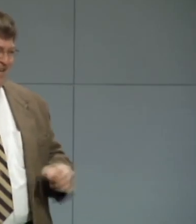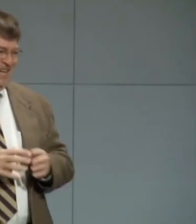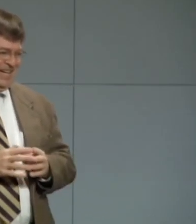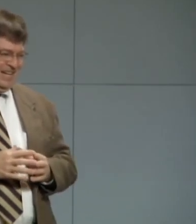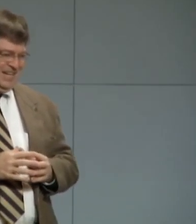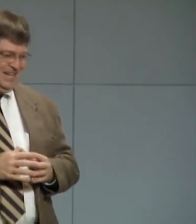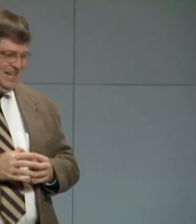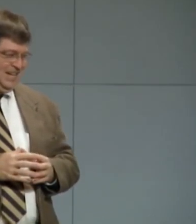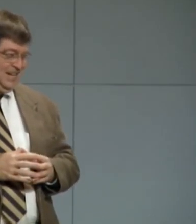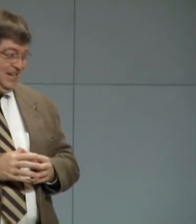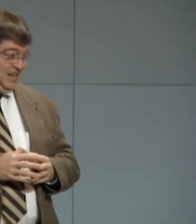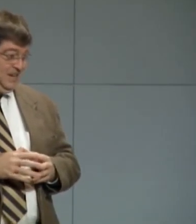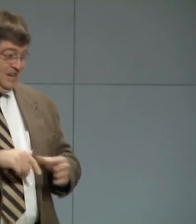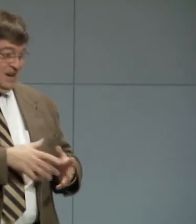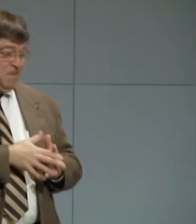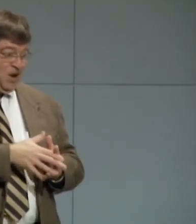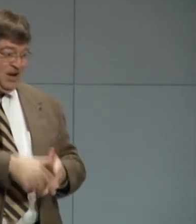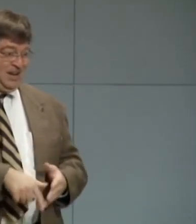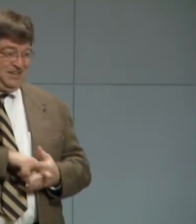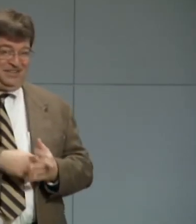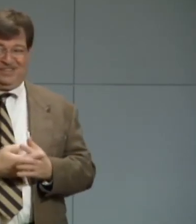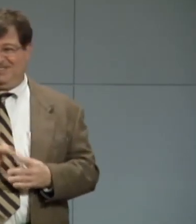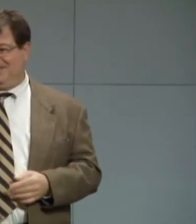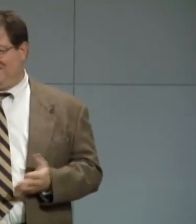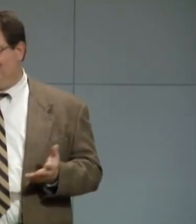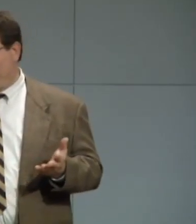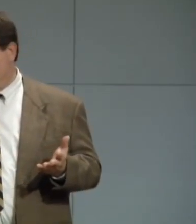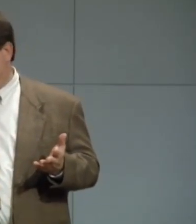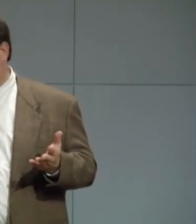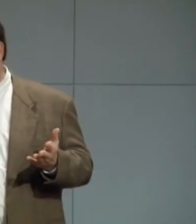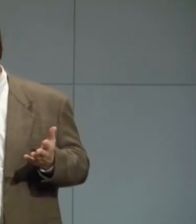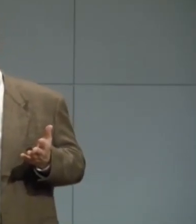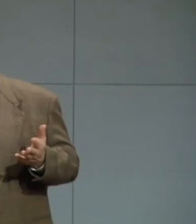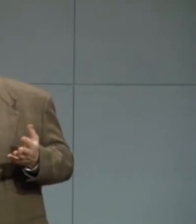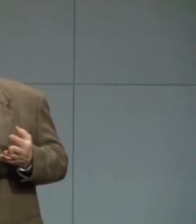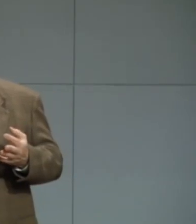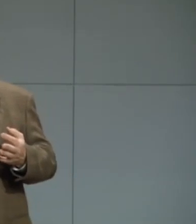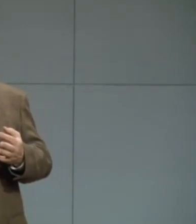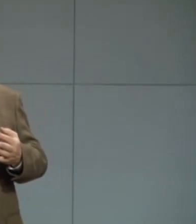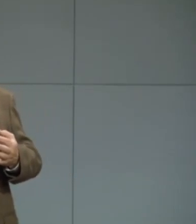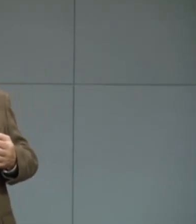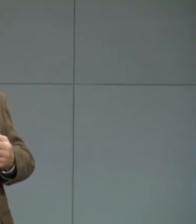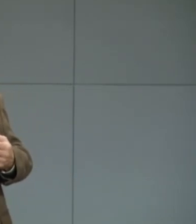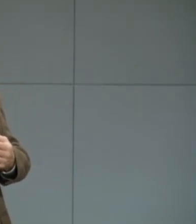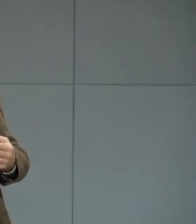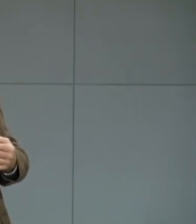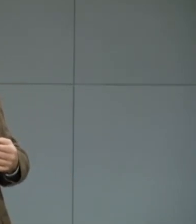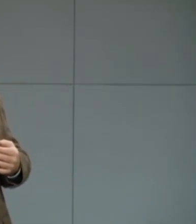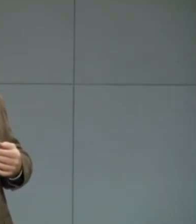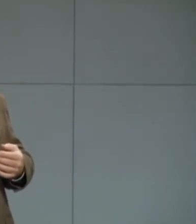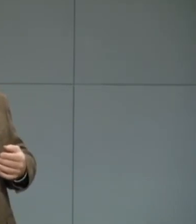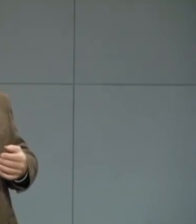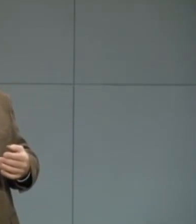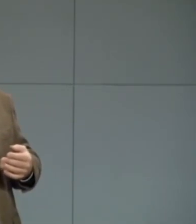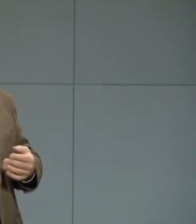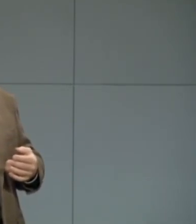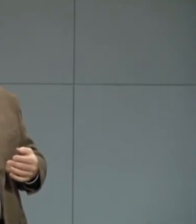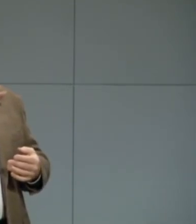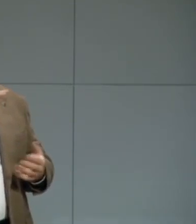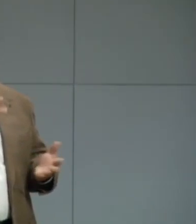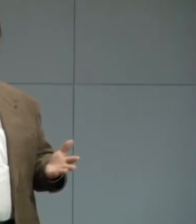After Mr. Wise's presentation, be sure to remain here and enjoy the awards